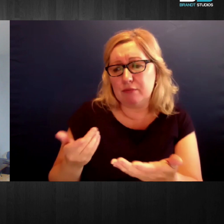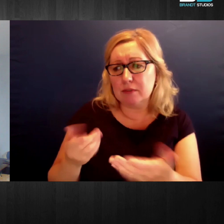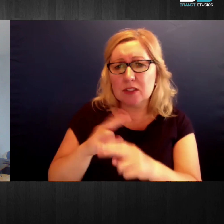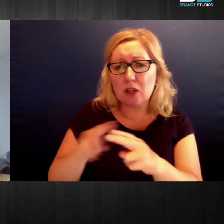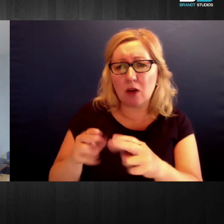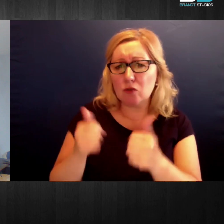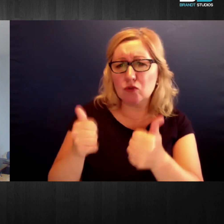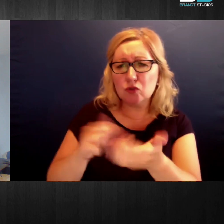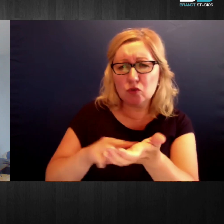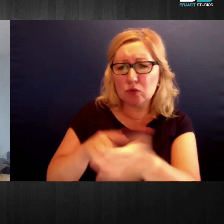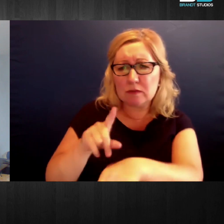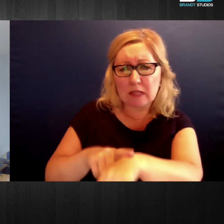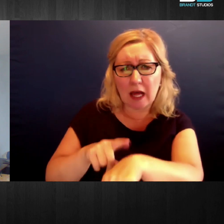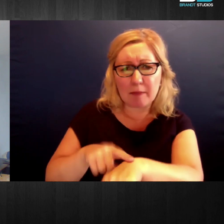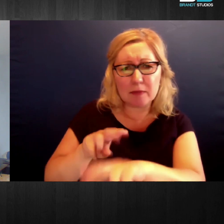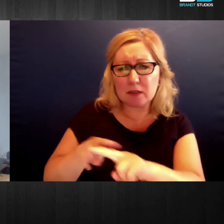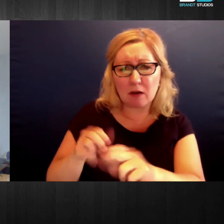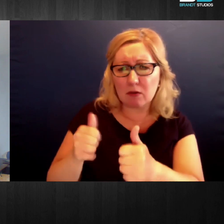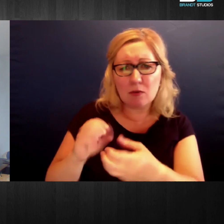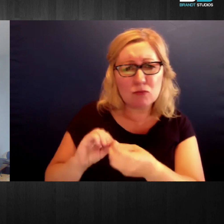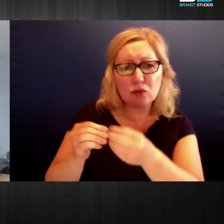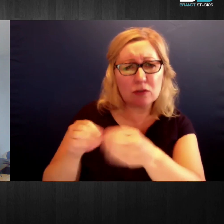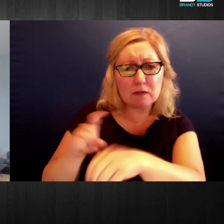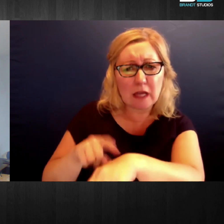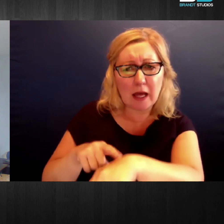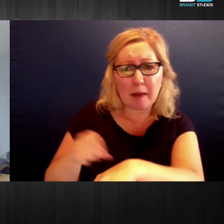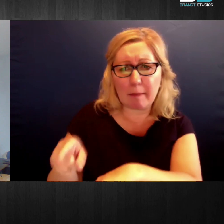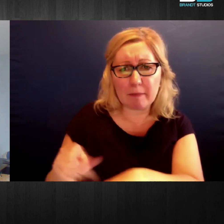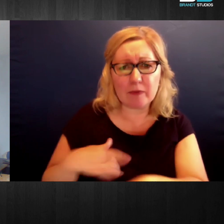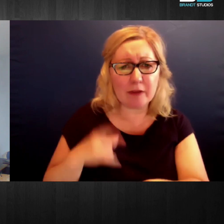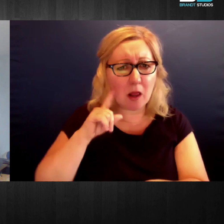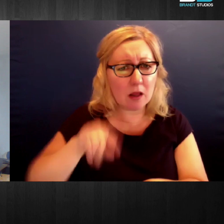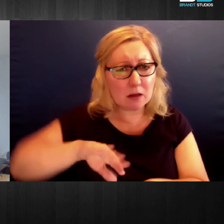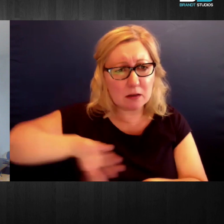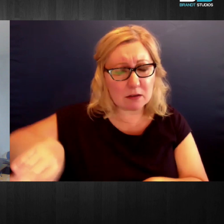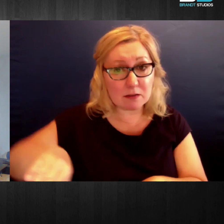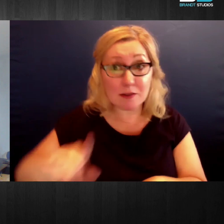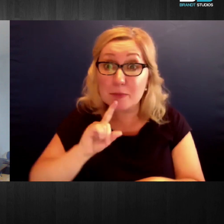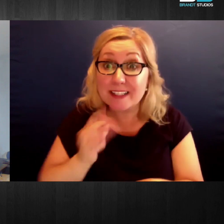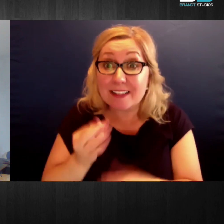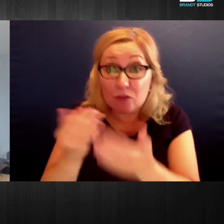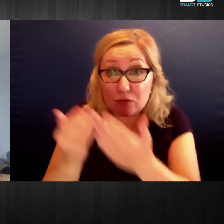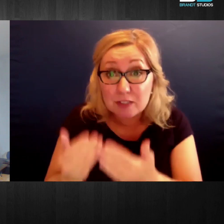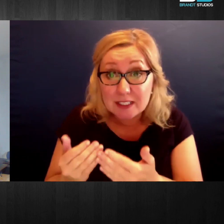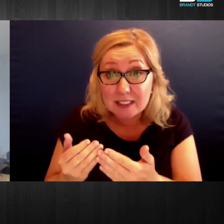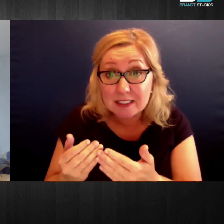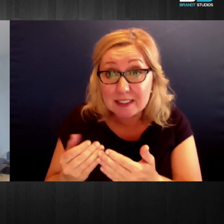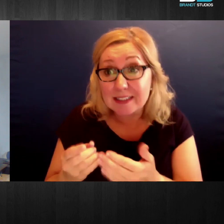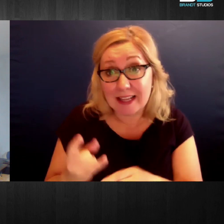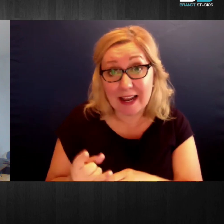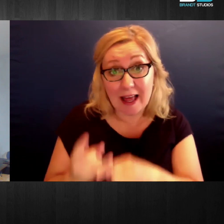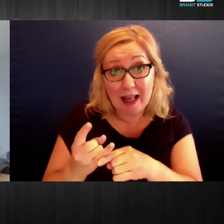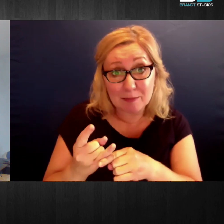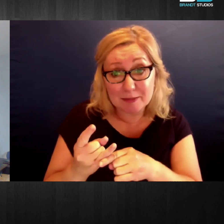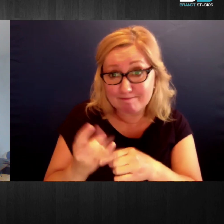thing about reading is the pro-social empathetic behavior it promotes in a world that's kind